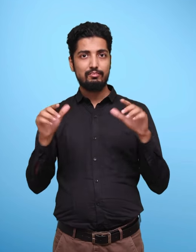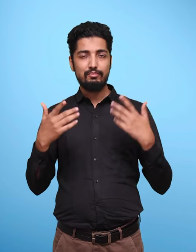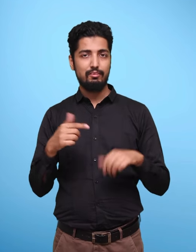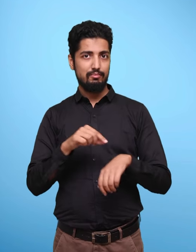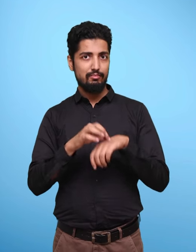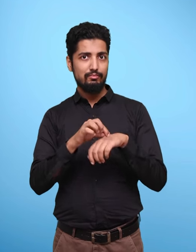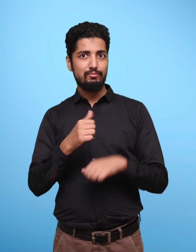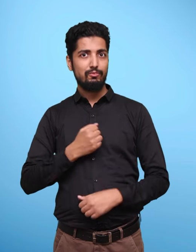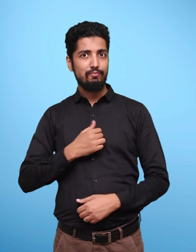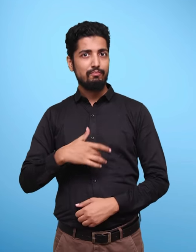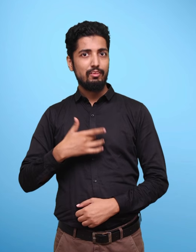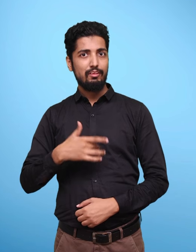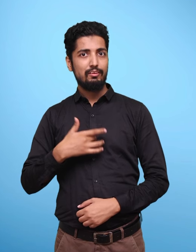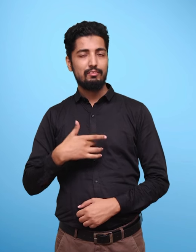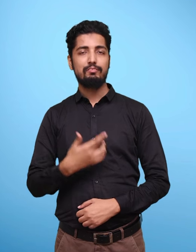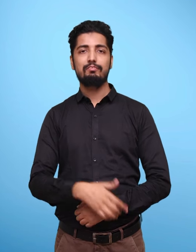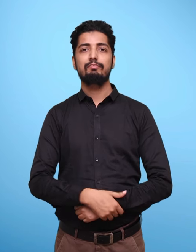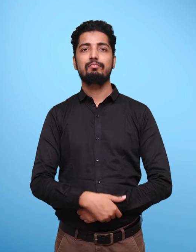I feel with my skin.